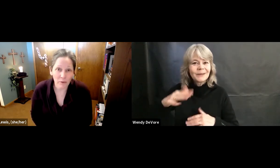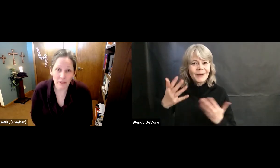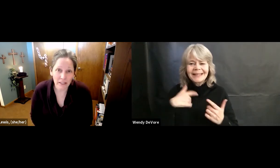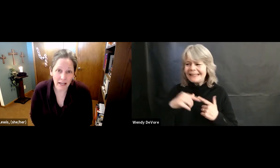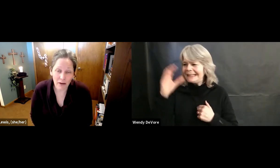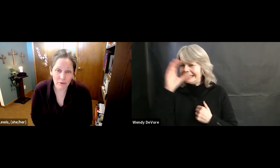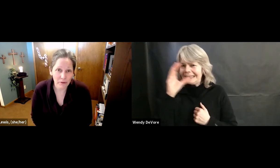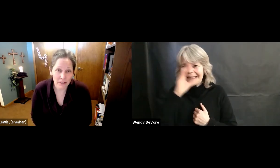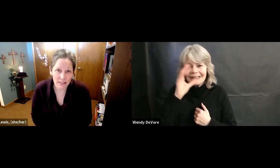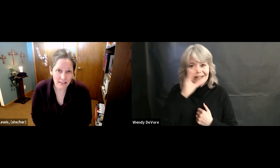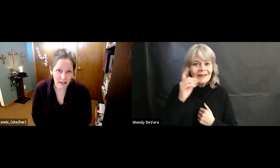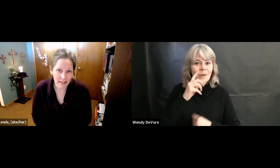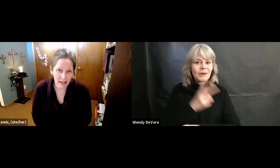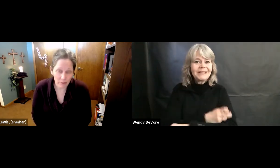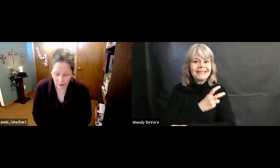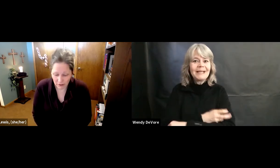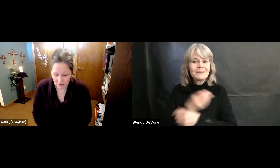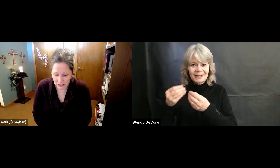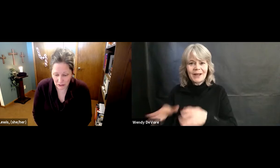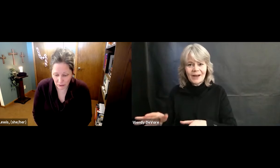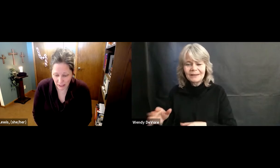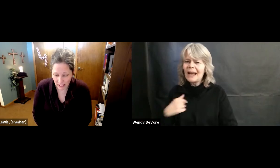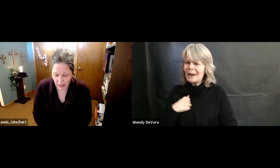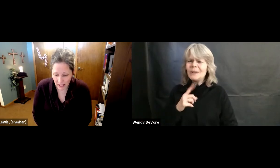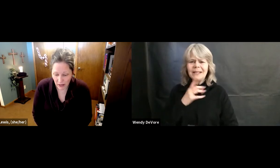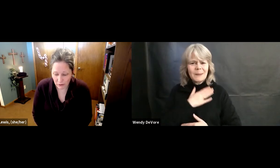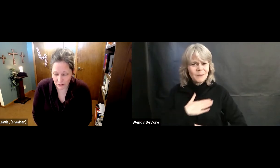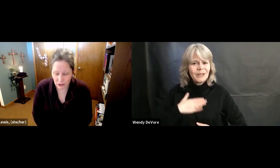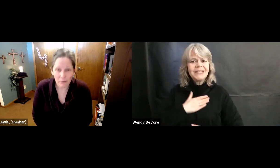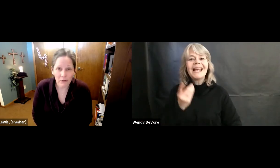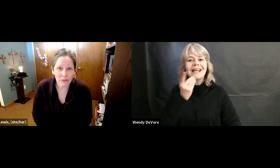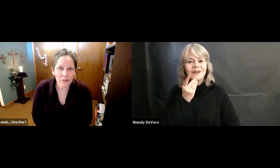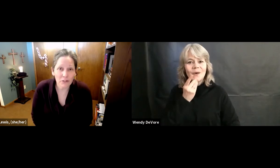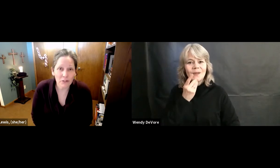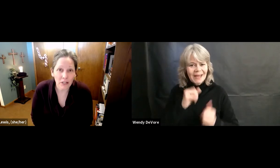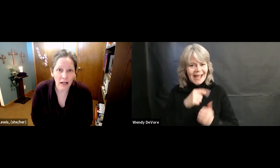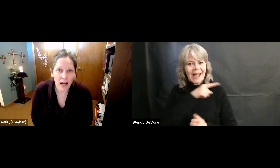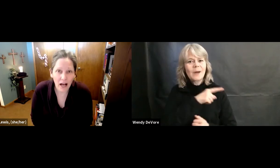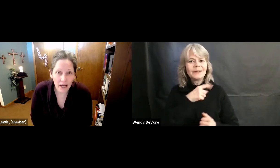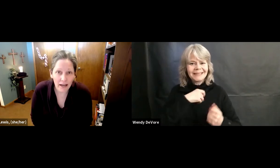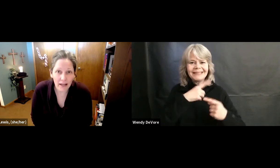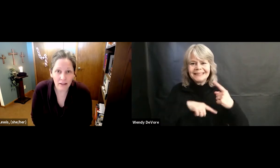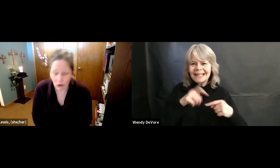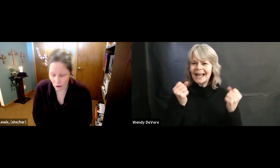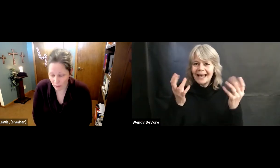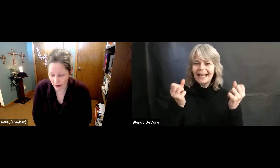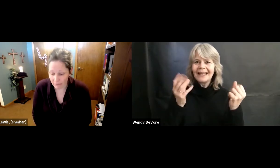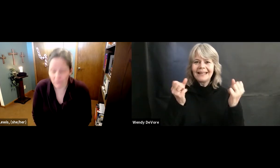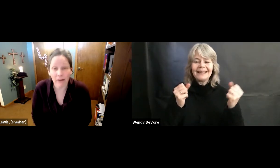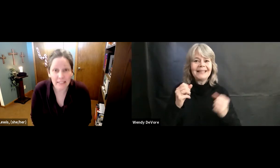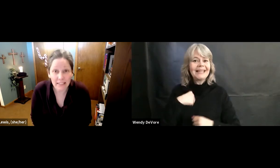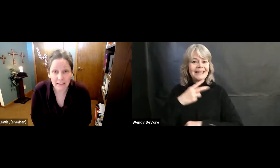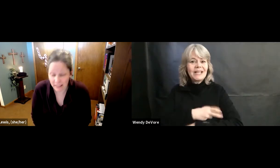And I really like how Dorothy signed that part of the story with the shepherd searching high and low